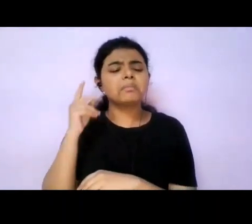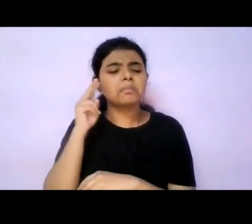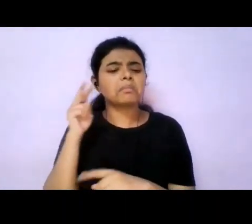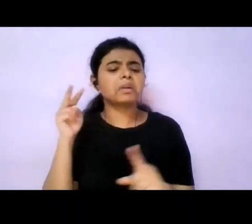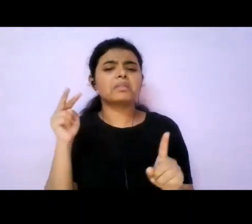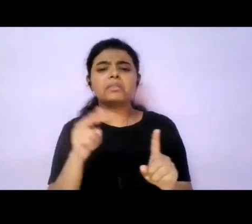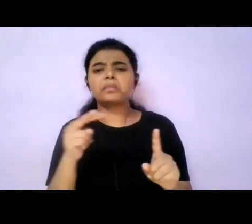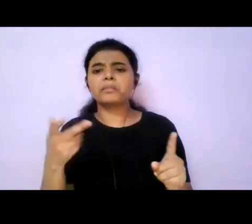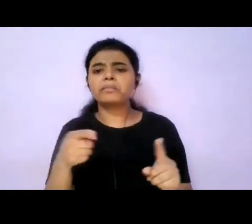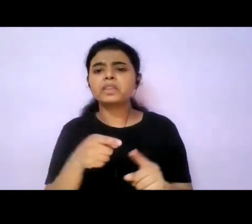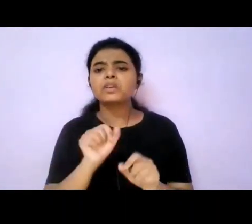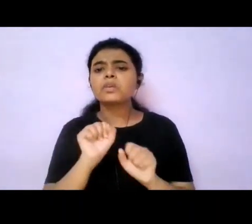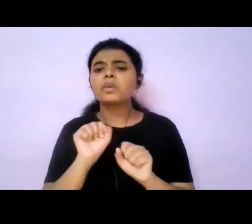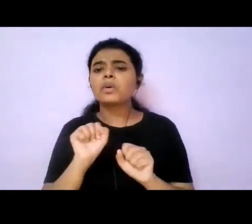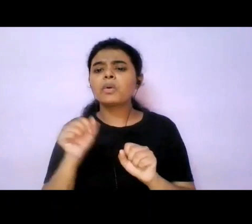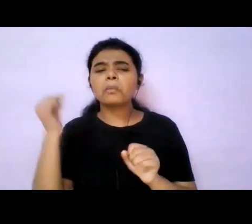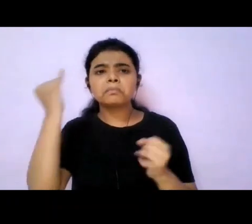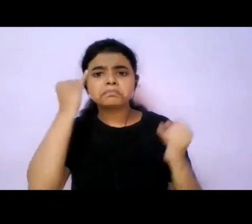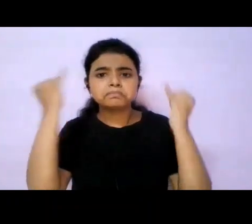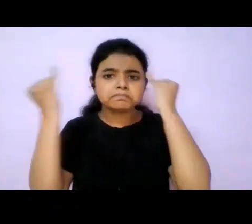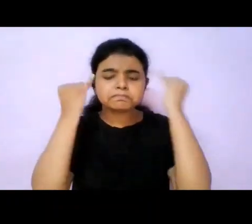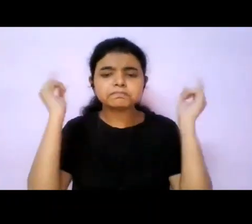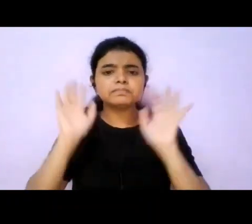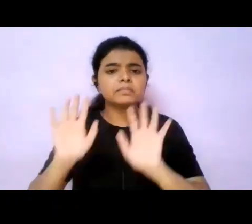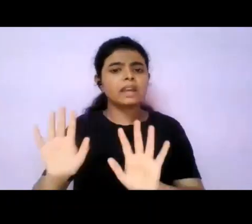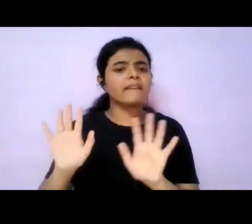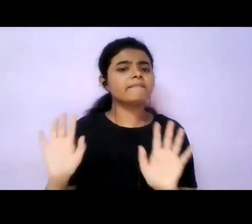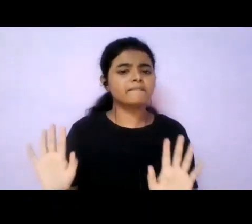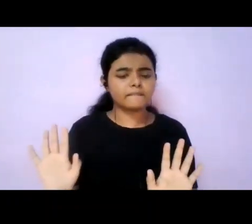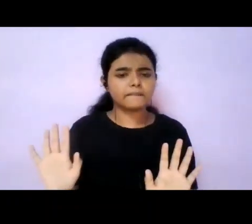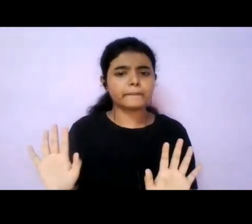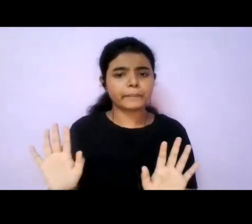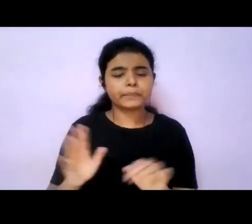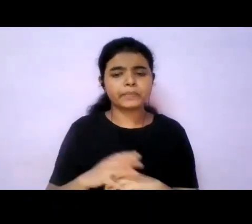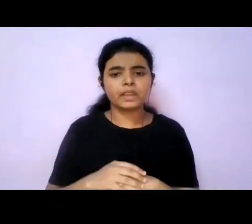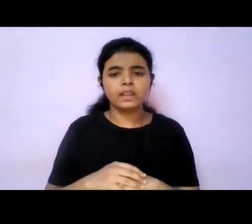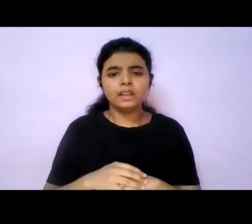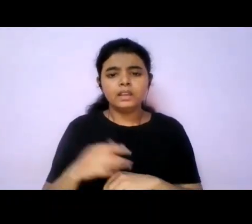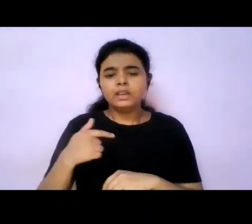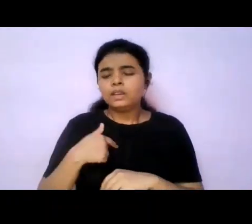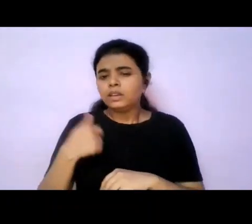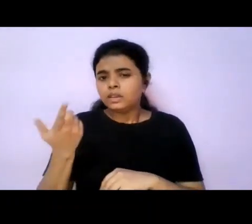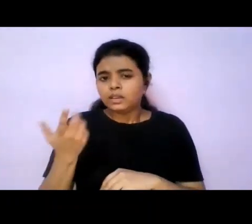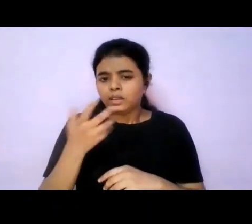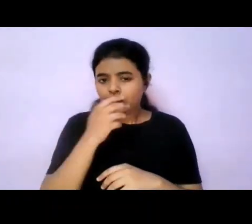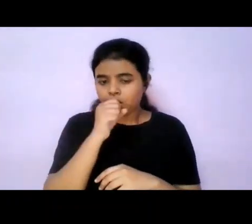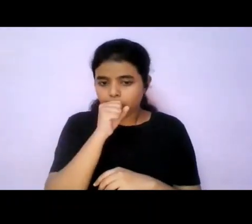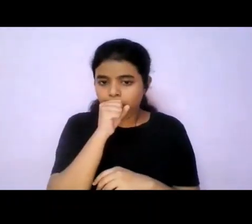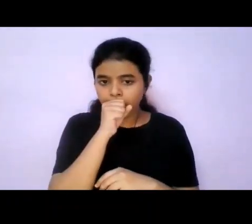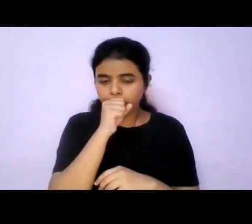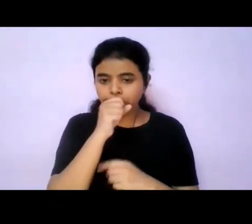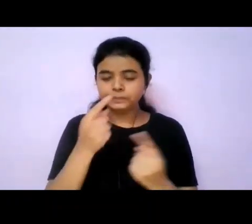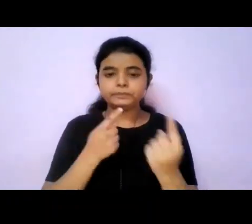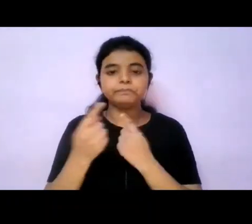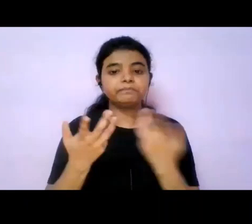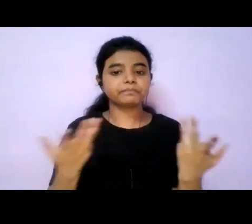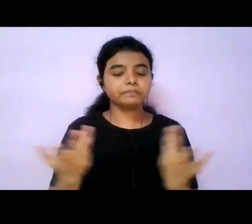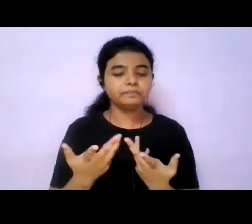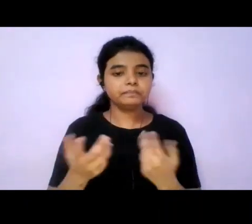exotic ideas of the human within them. What I am going to argue is that